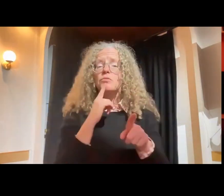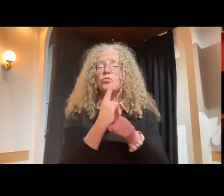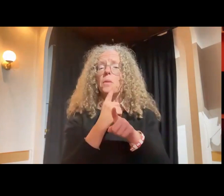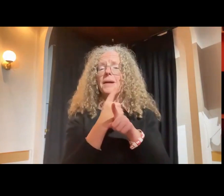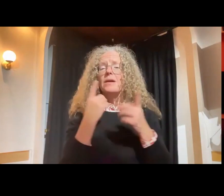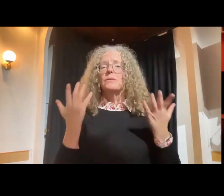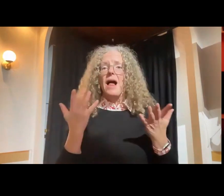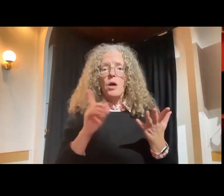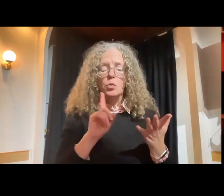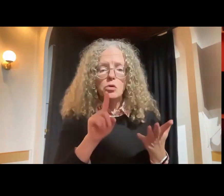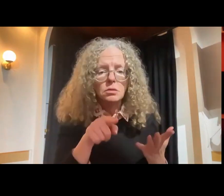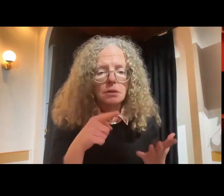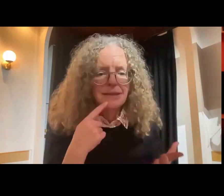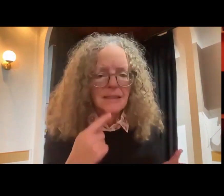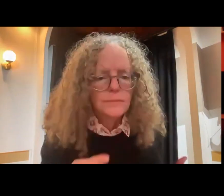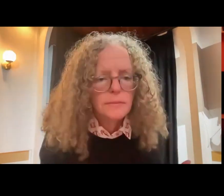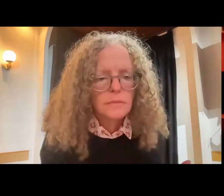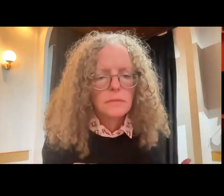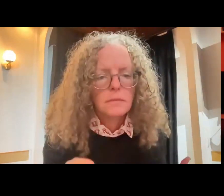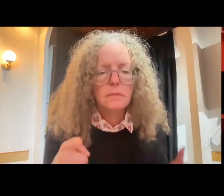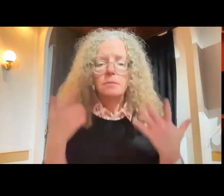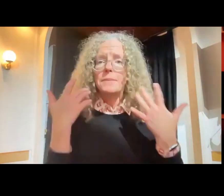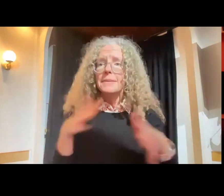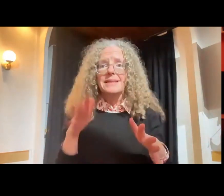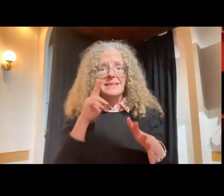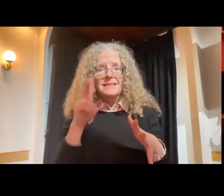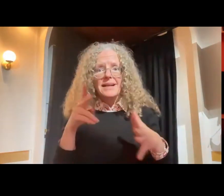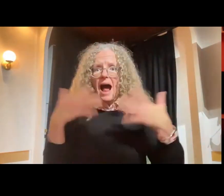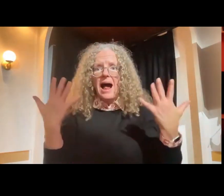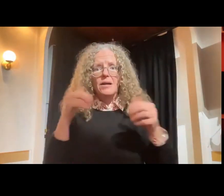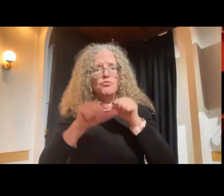Okay, I'm going to try and read this. It's quite small in the chat box.